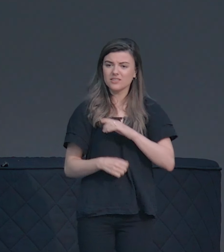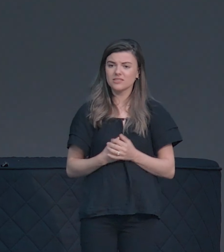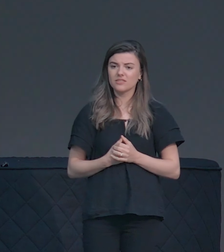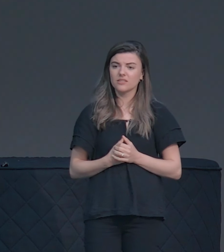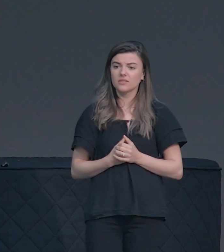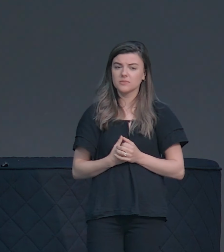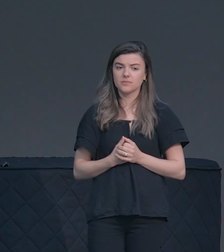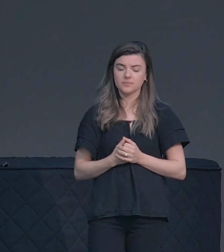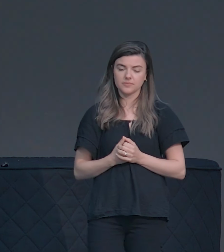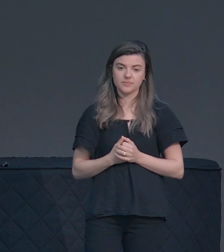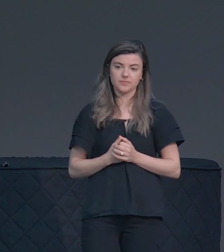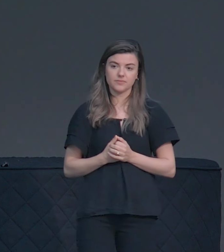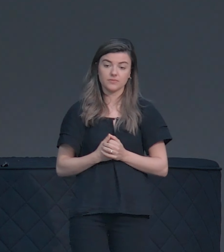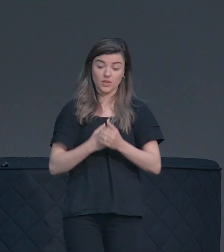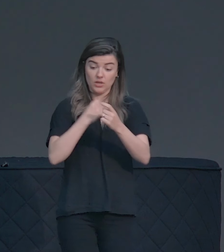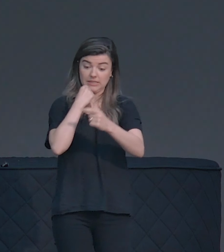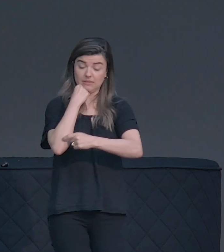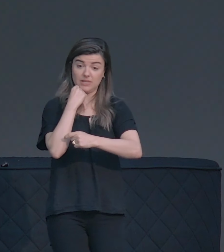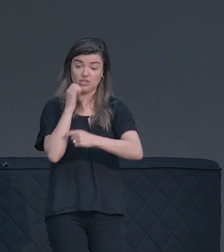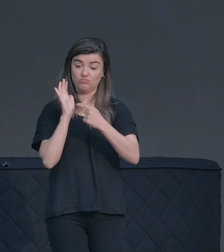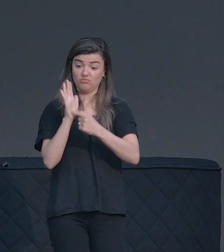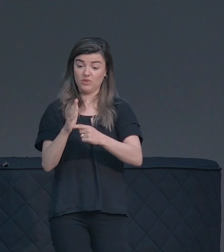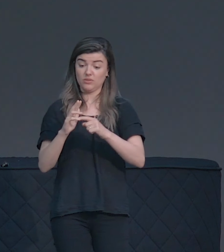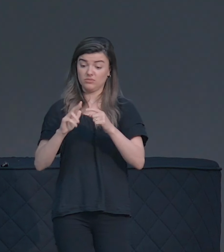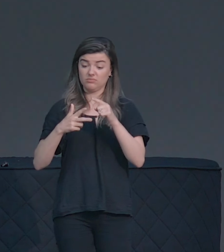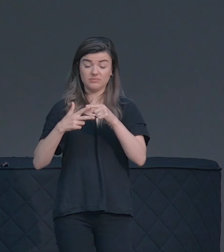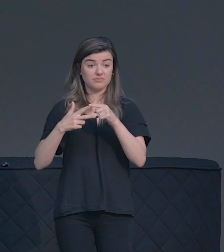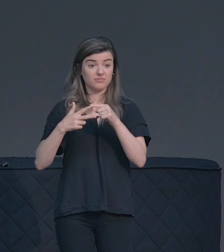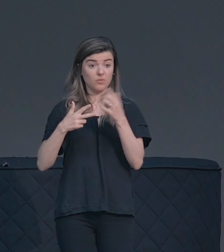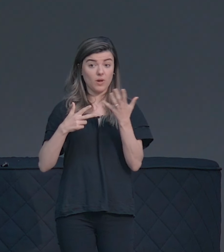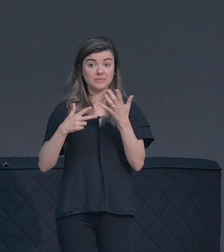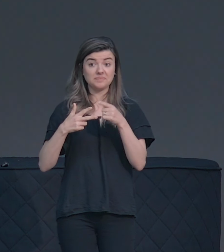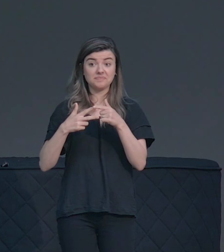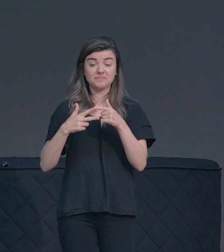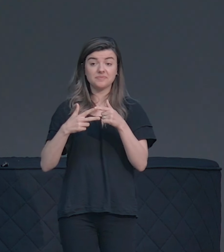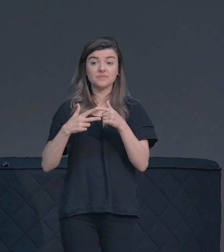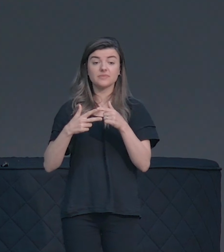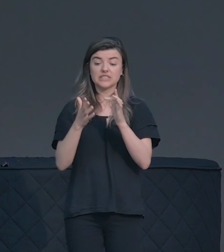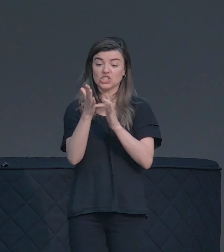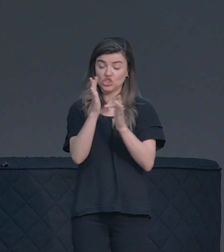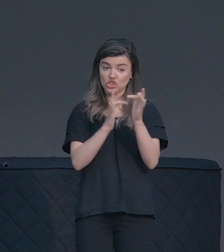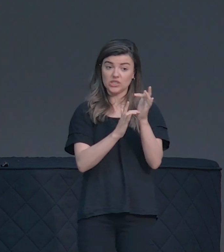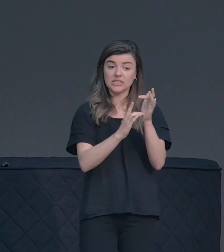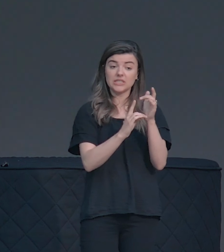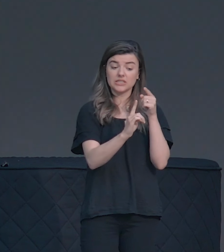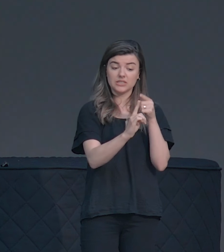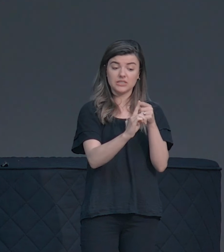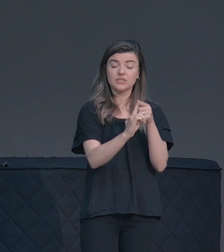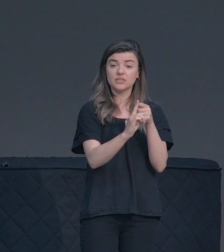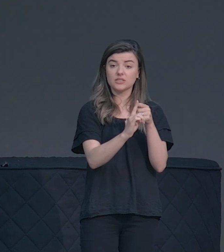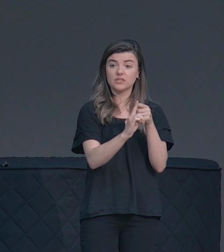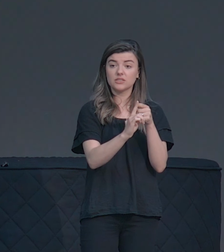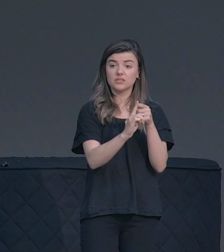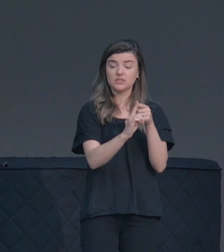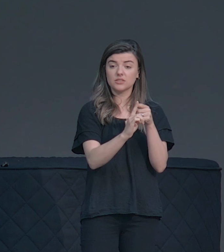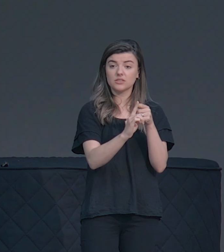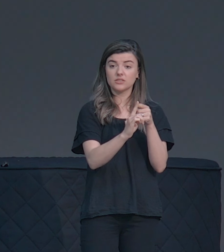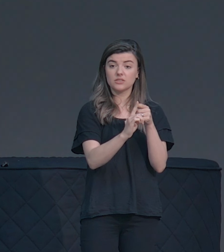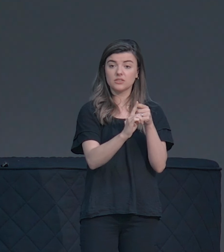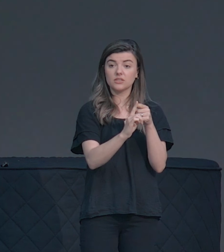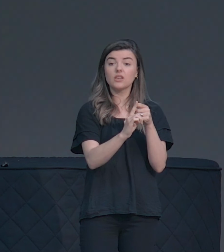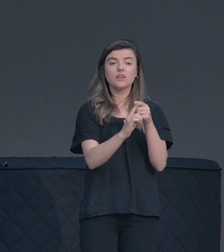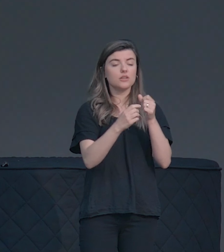Well, the second thing that this temptation reveals to us about Jesus is that Jesus is totally